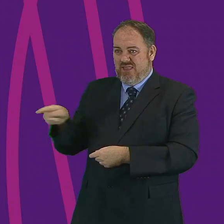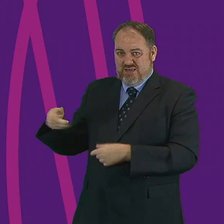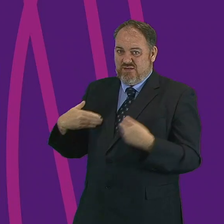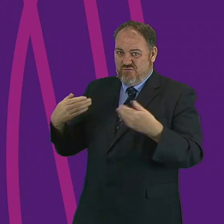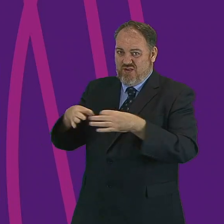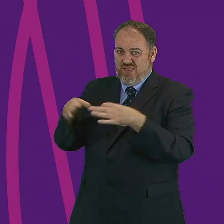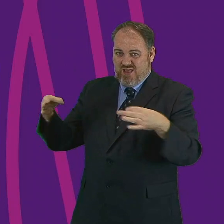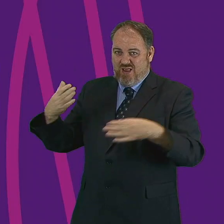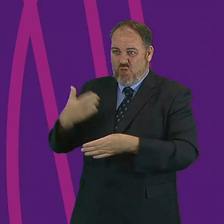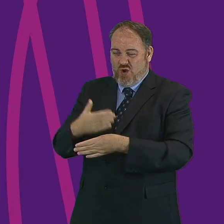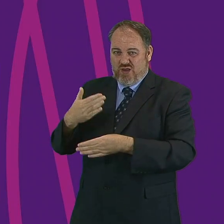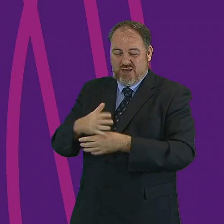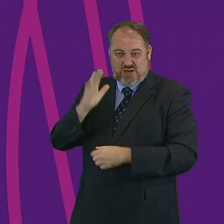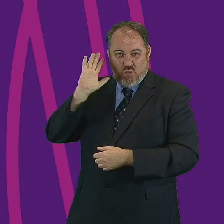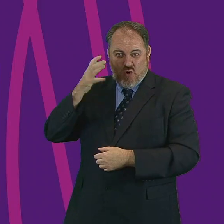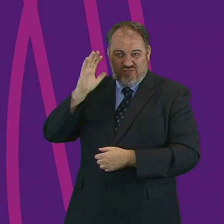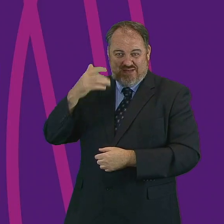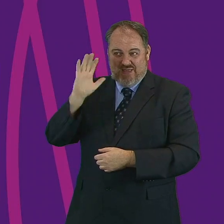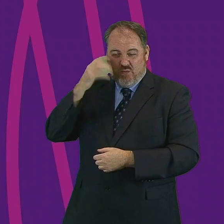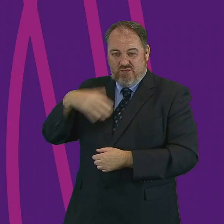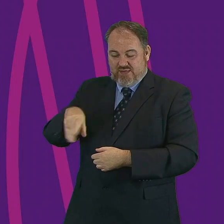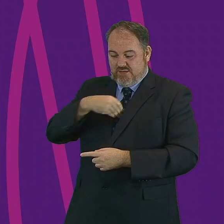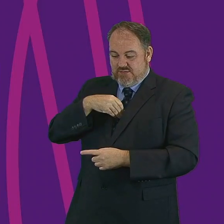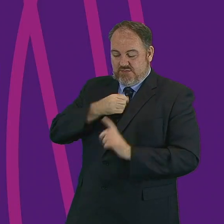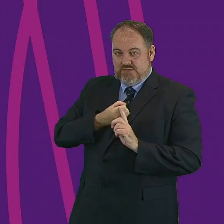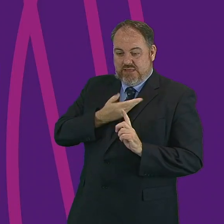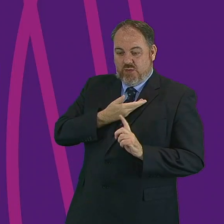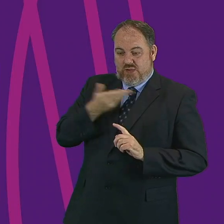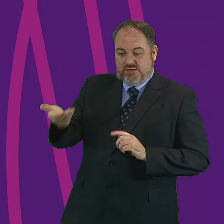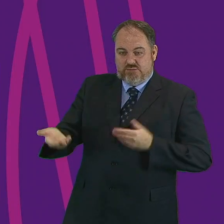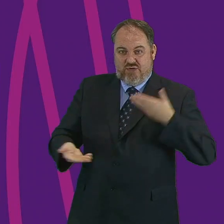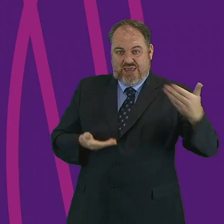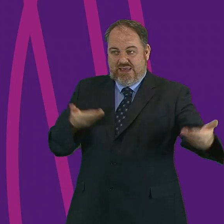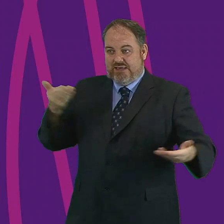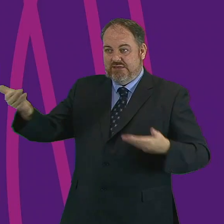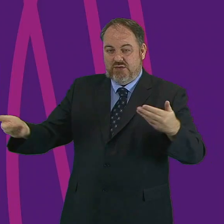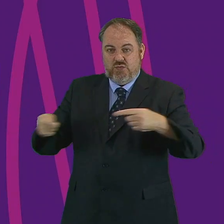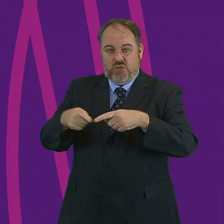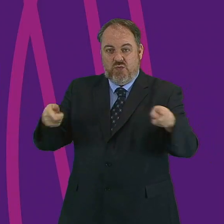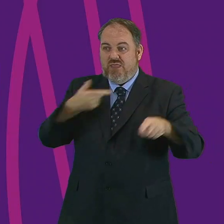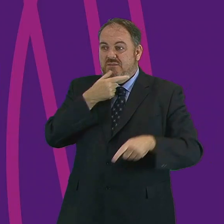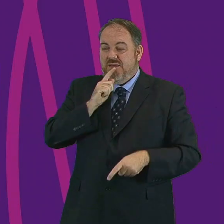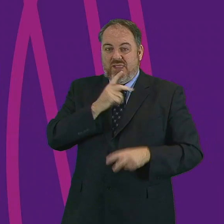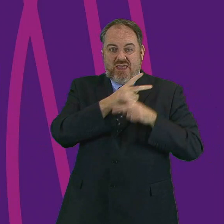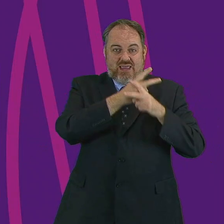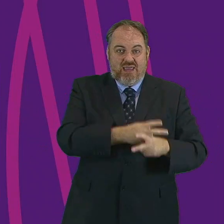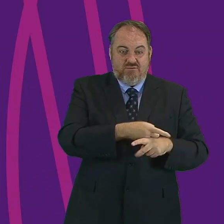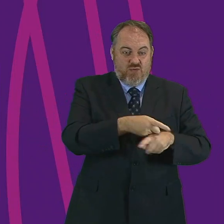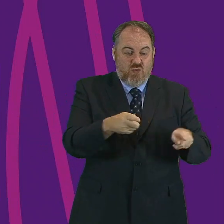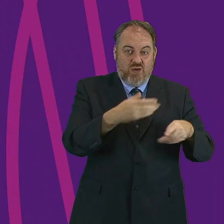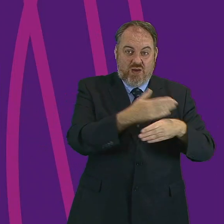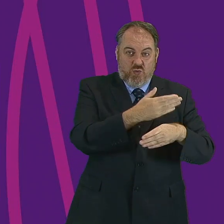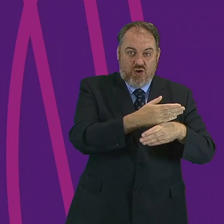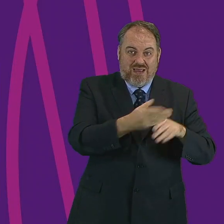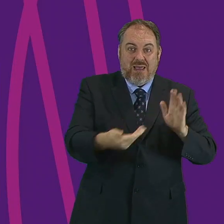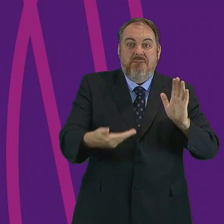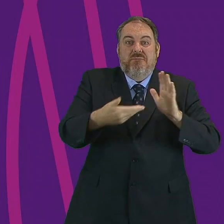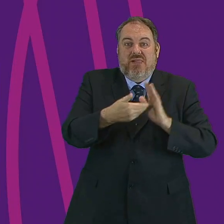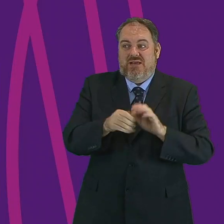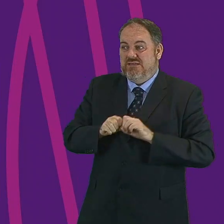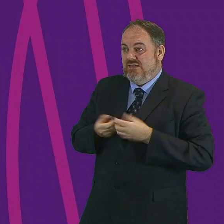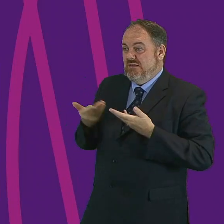They are concerned that they may spread the virus to the people they care for at home and at work. So, First Minister,